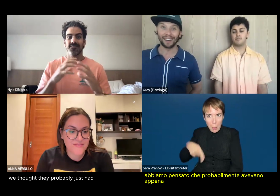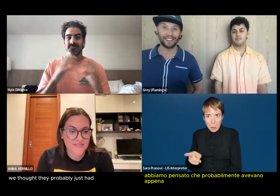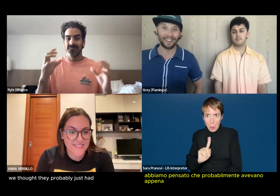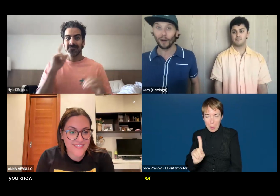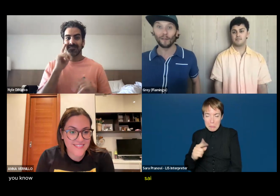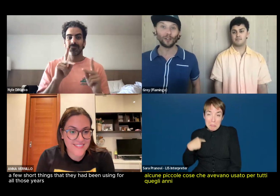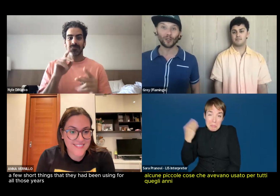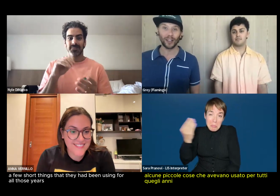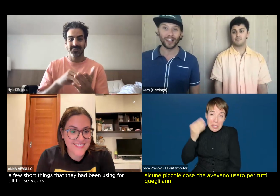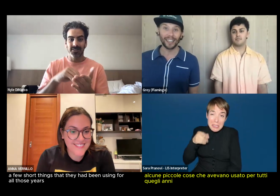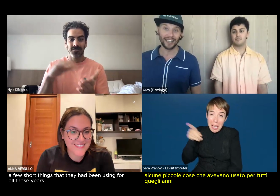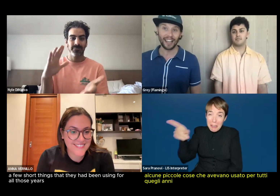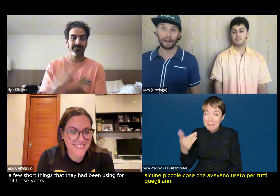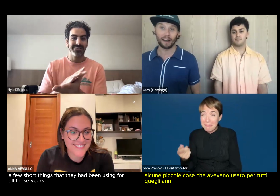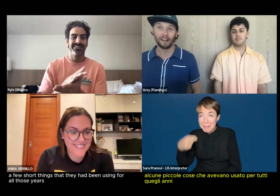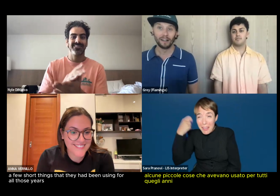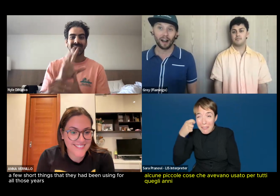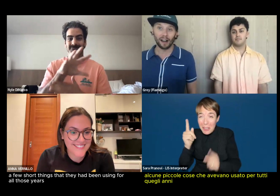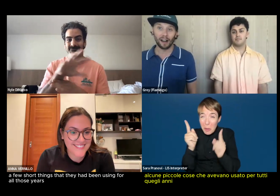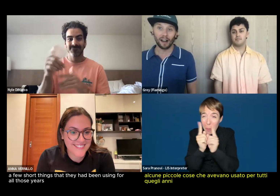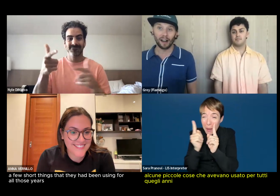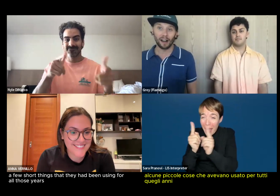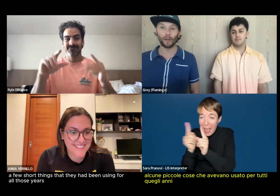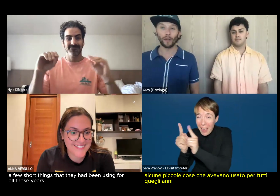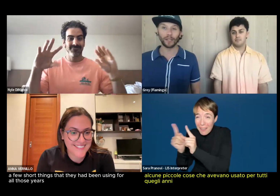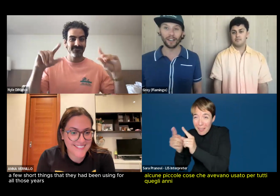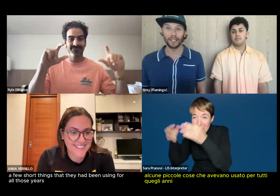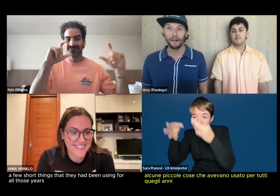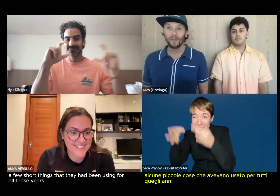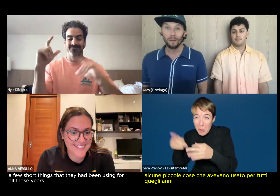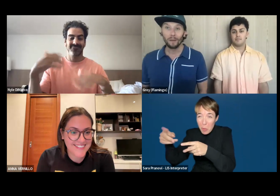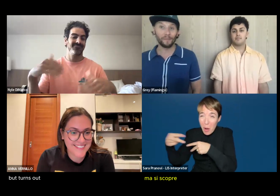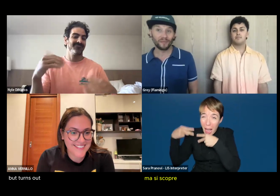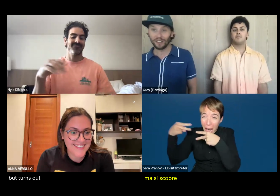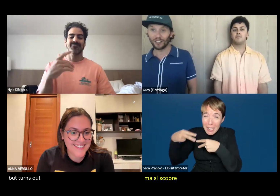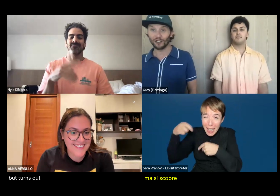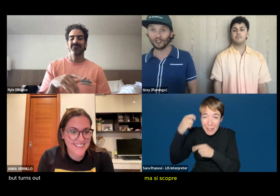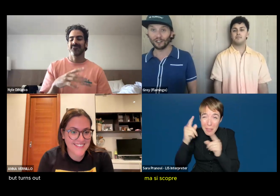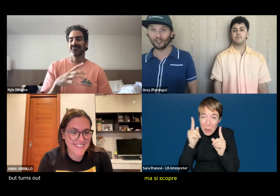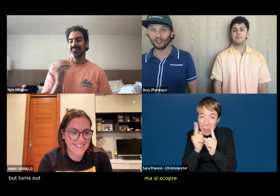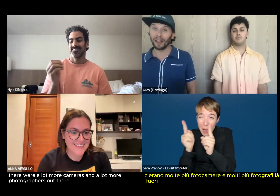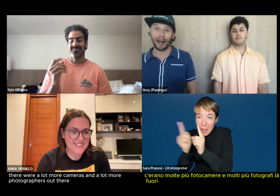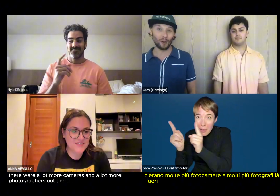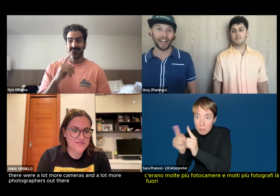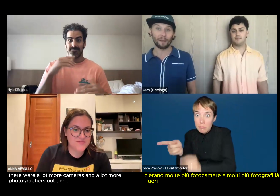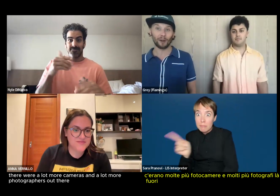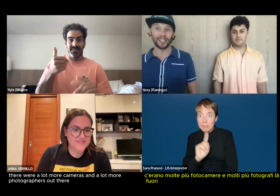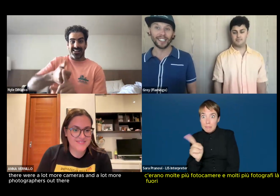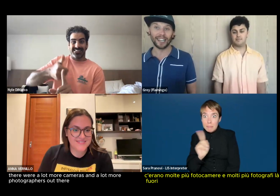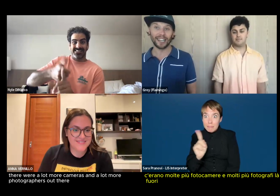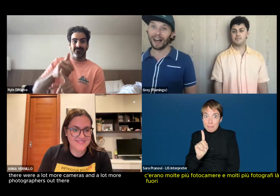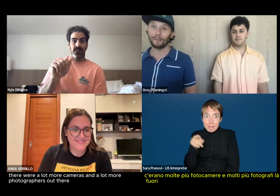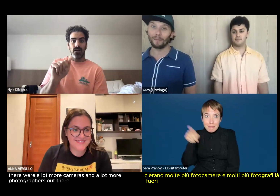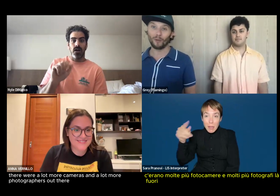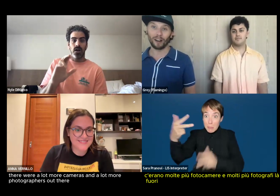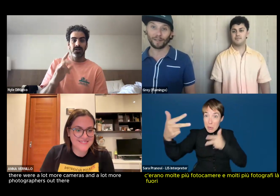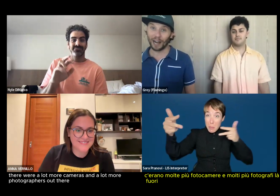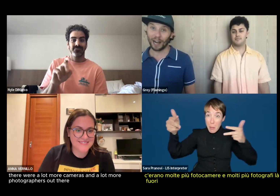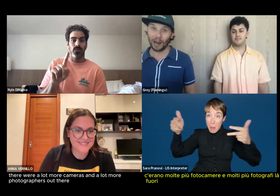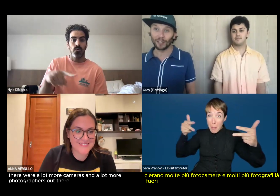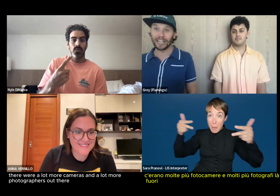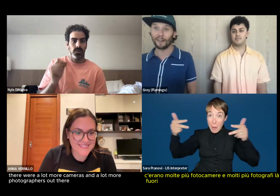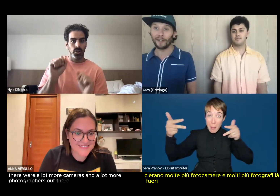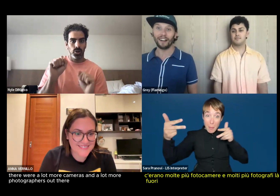just had, a few short things that they had been using for all those years. But turns out there were a lot more cameras and a lot